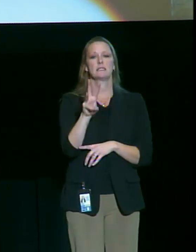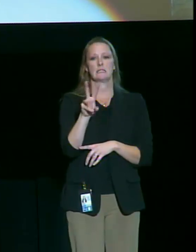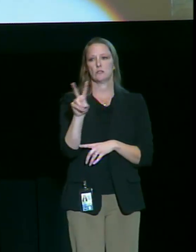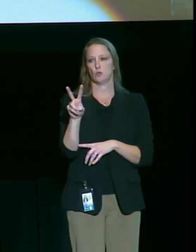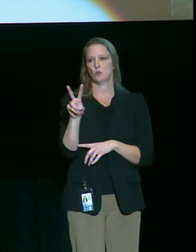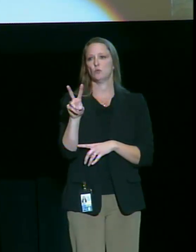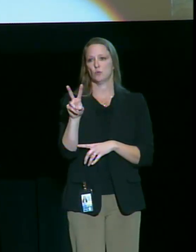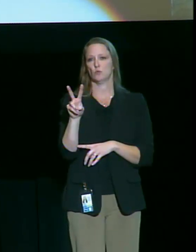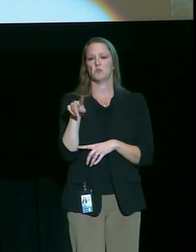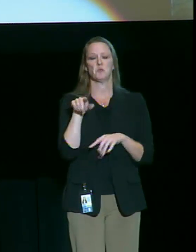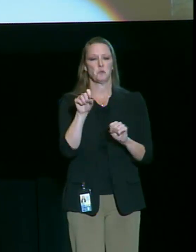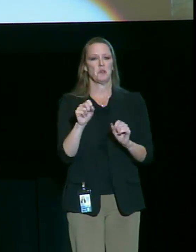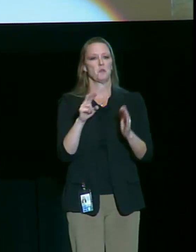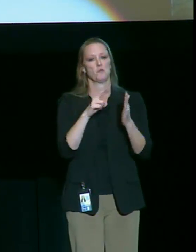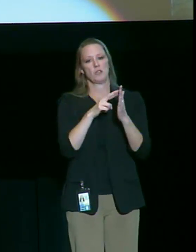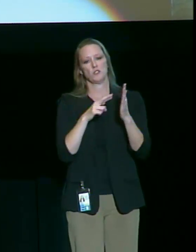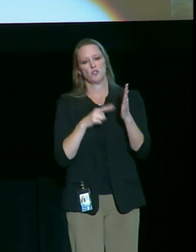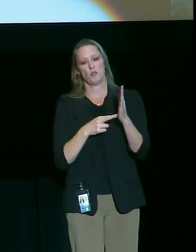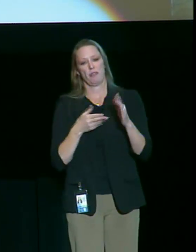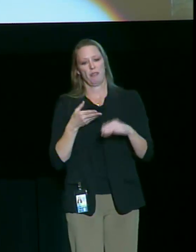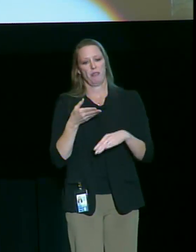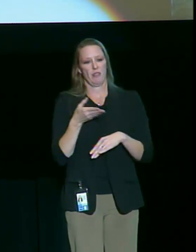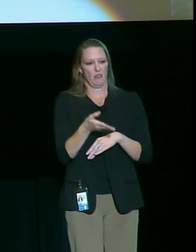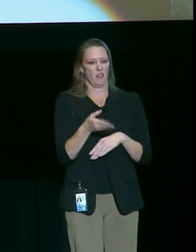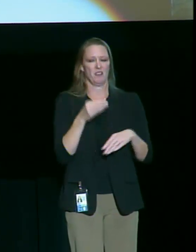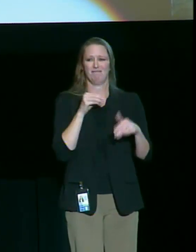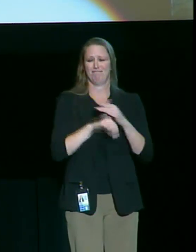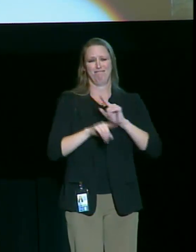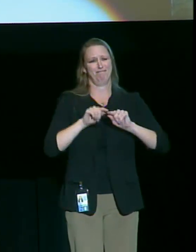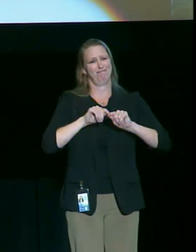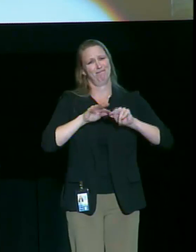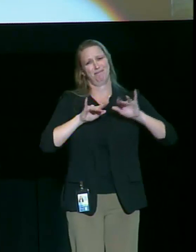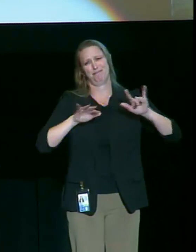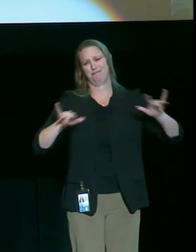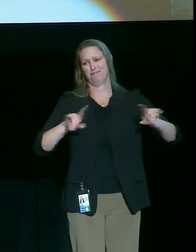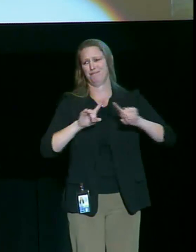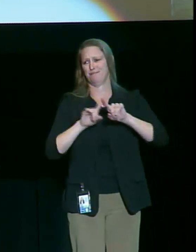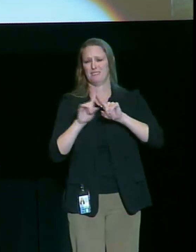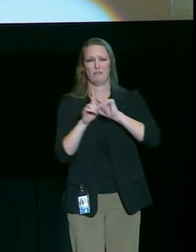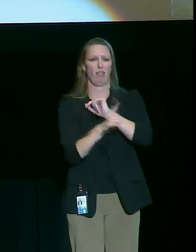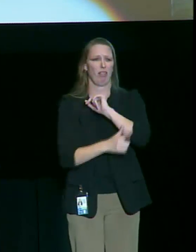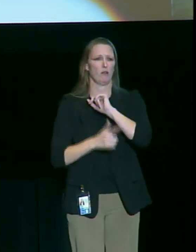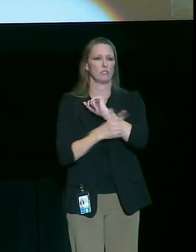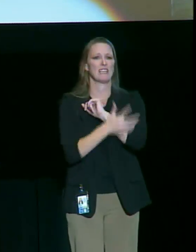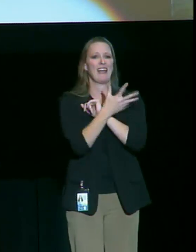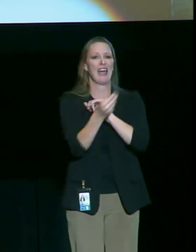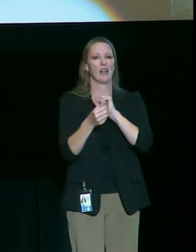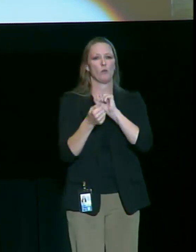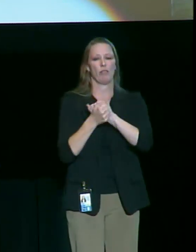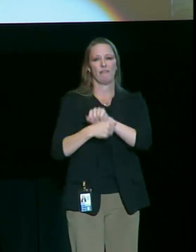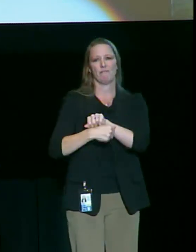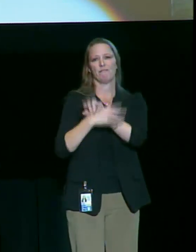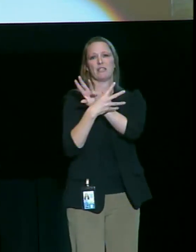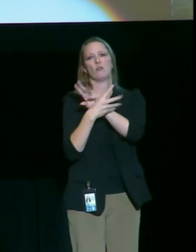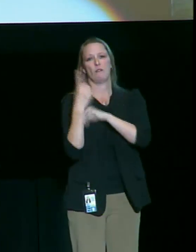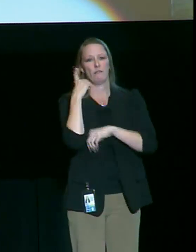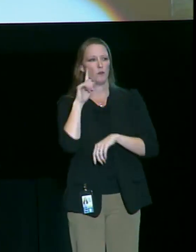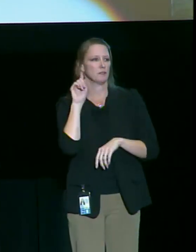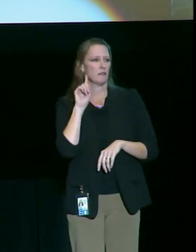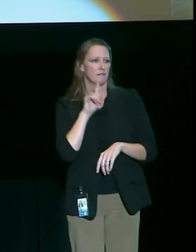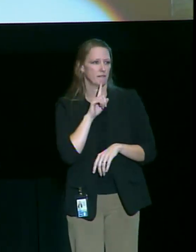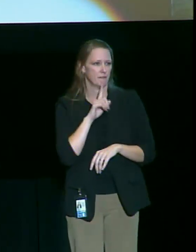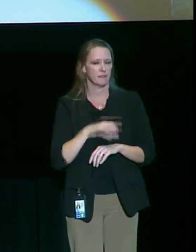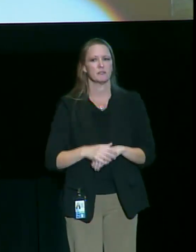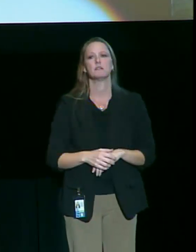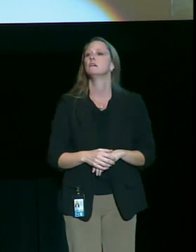1-800-621-3362 to register in a variety of languages and by video relay services.